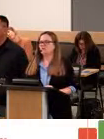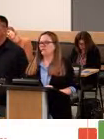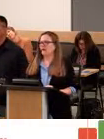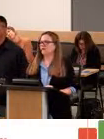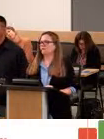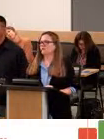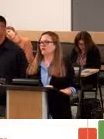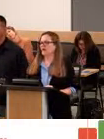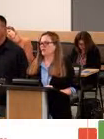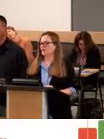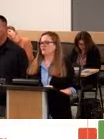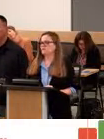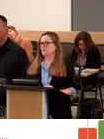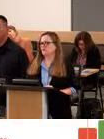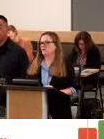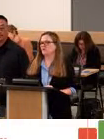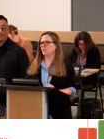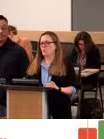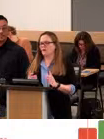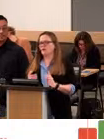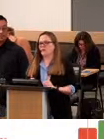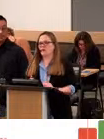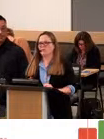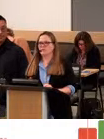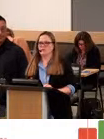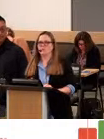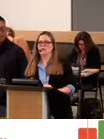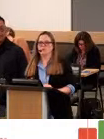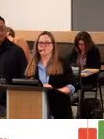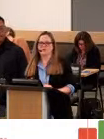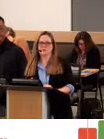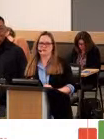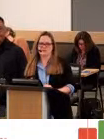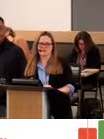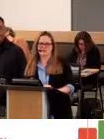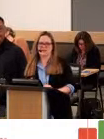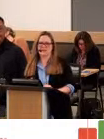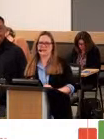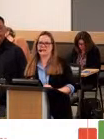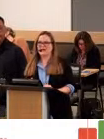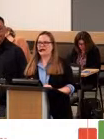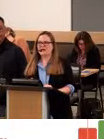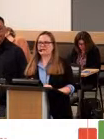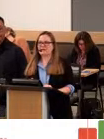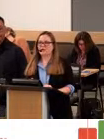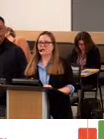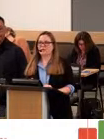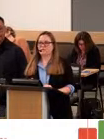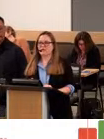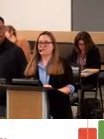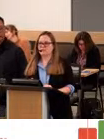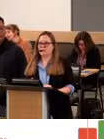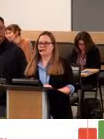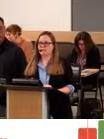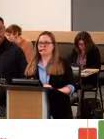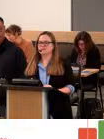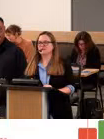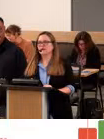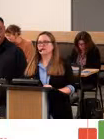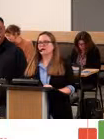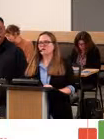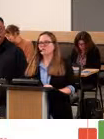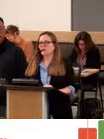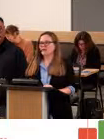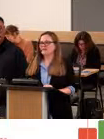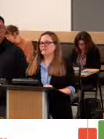really value having this peer one-on-one form of professional learning to help them dive into practice.